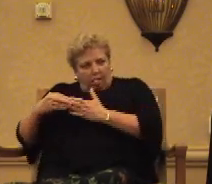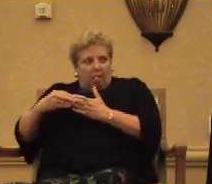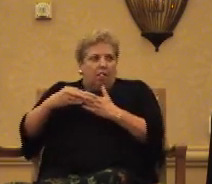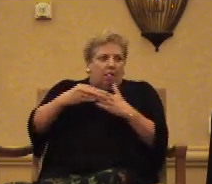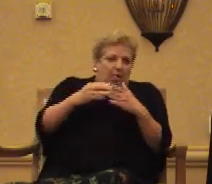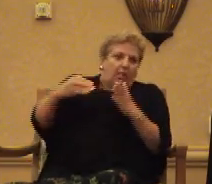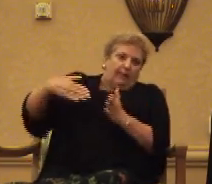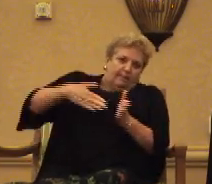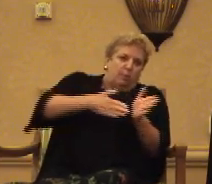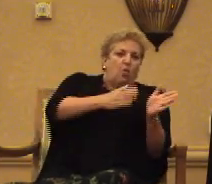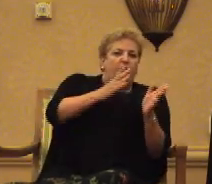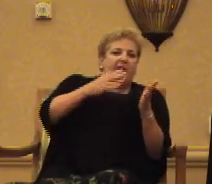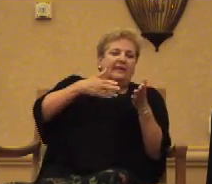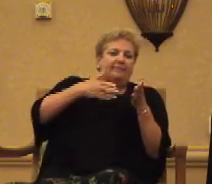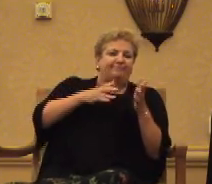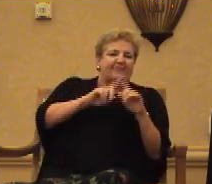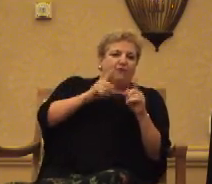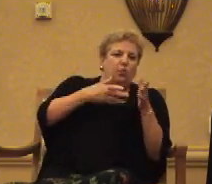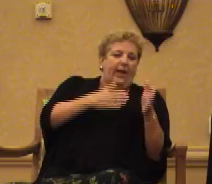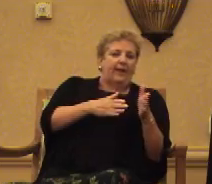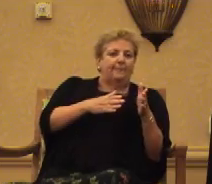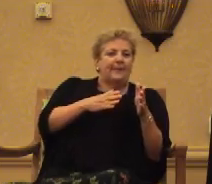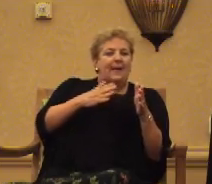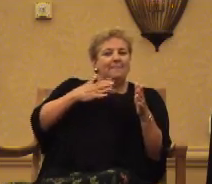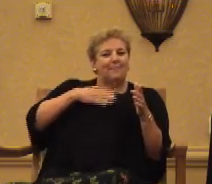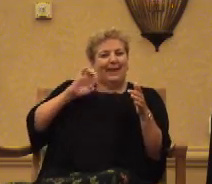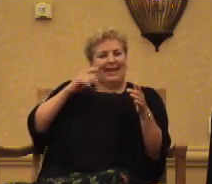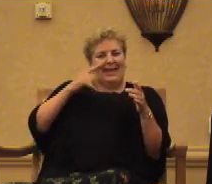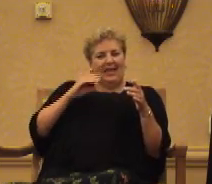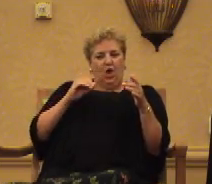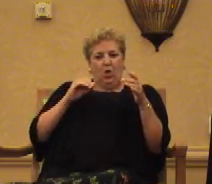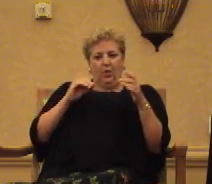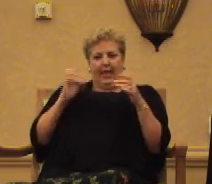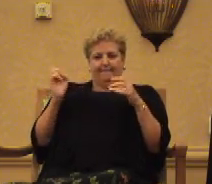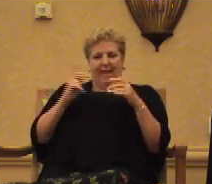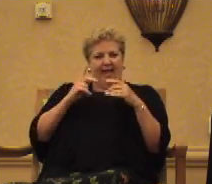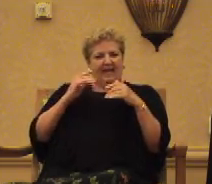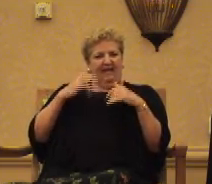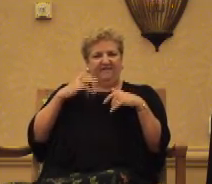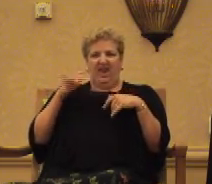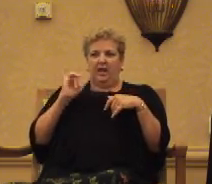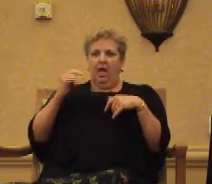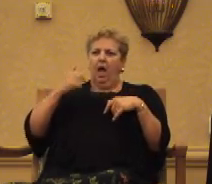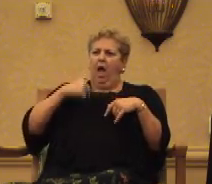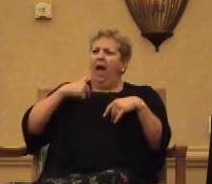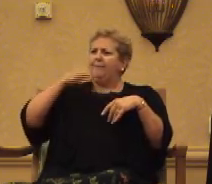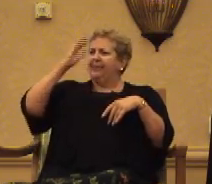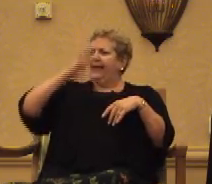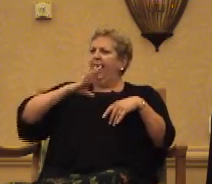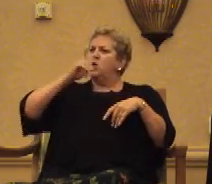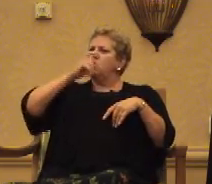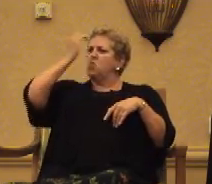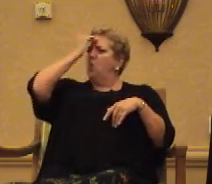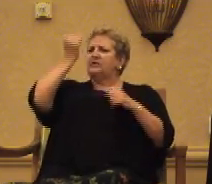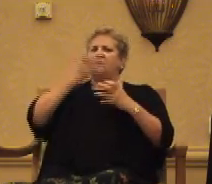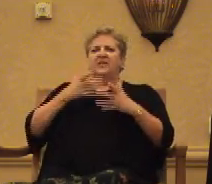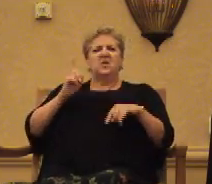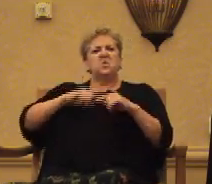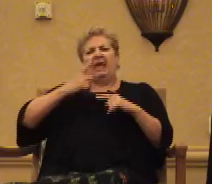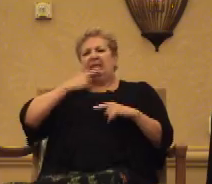had happened is, as my ego grew back, I was the guy who knew everything again. I was the guy he couldn't tell nothing to. I was the guy that would